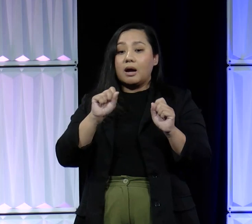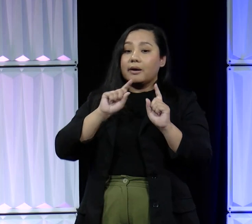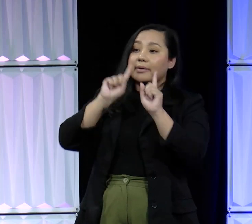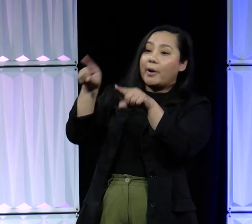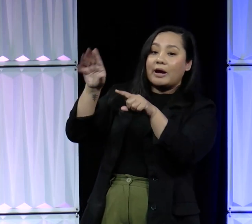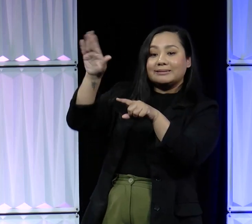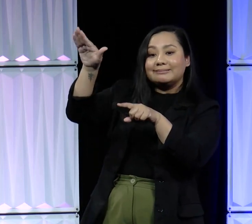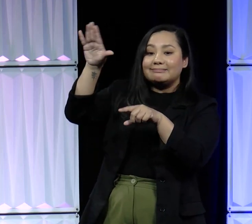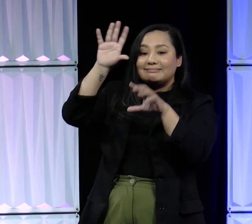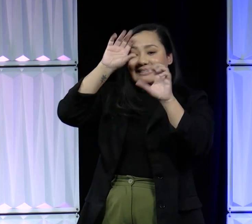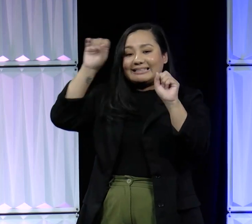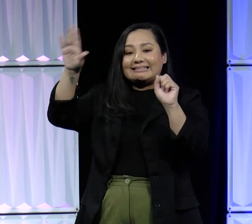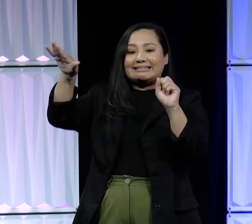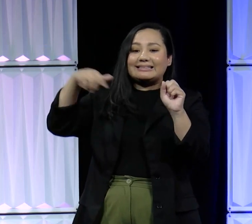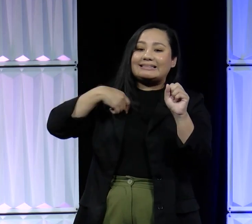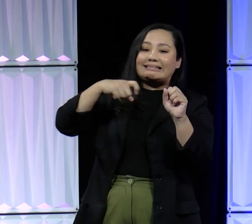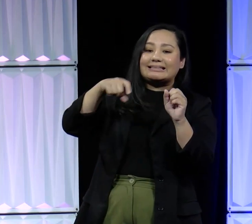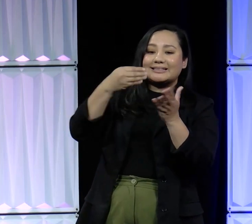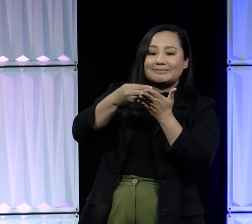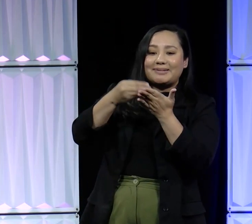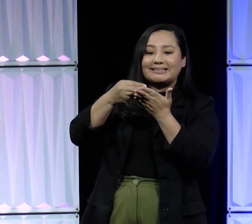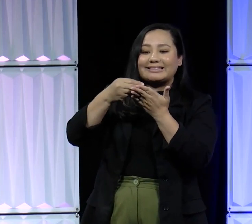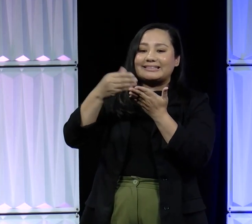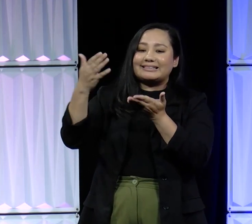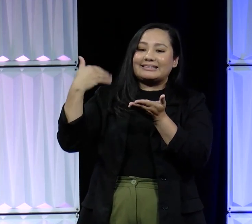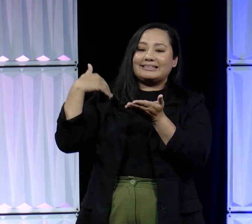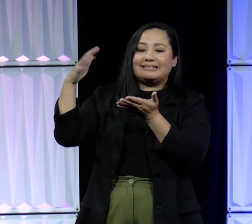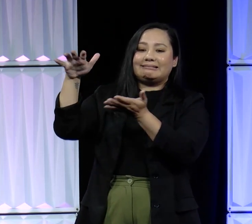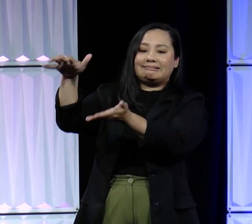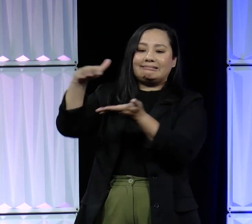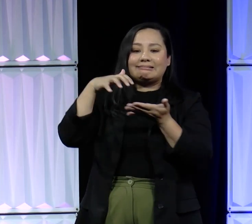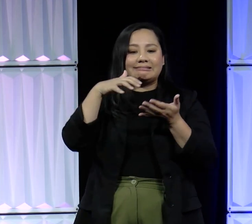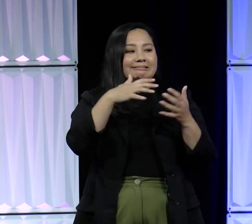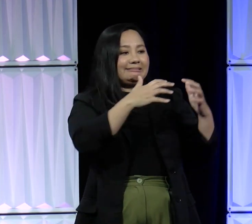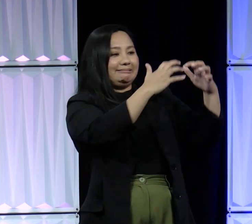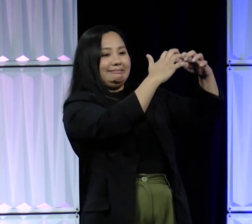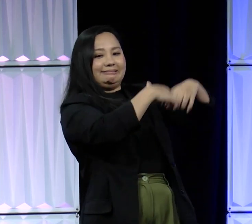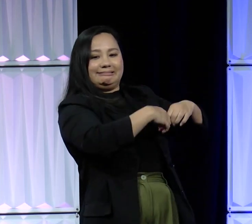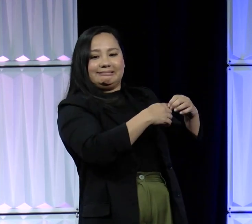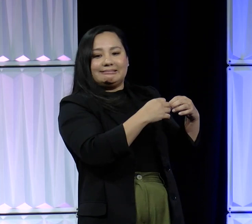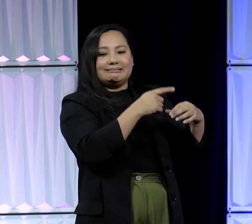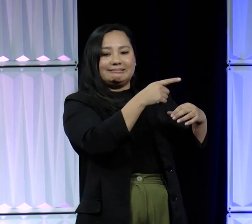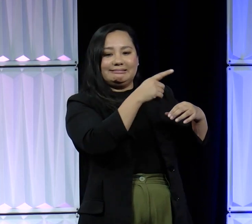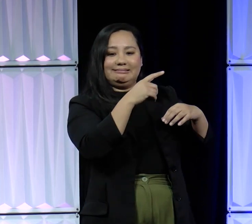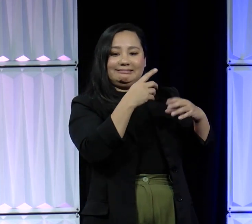money to become an abolitionist or transformative justice organization. It's not going to happen.